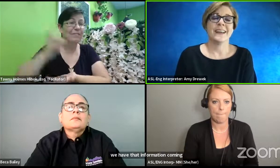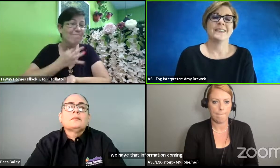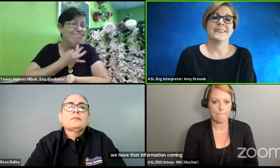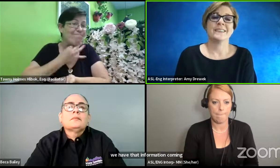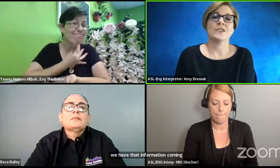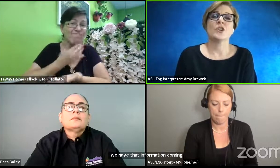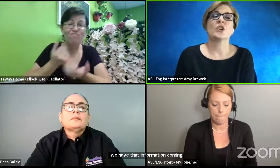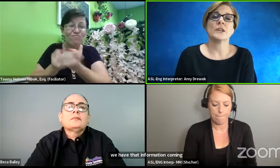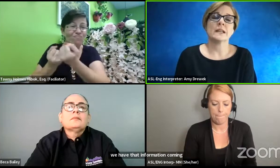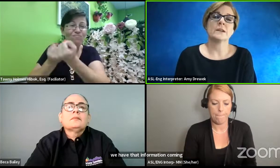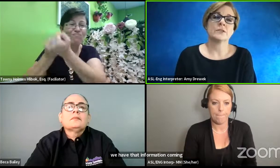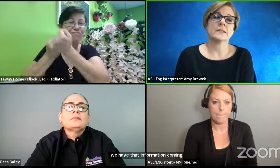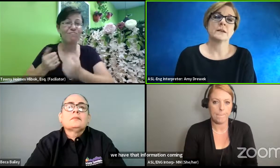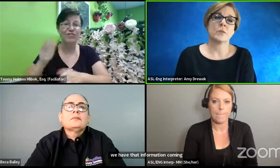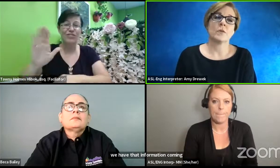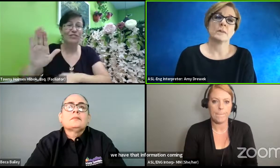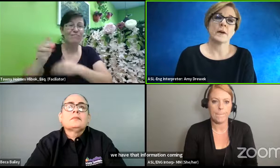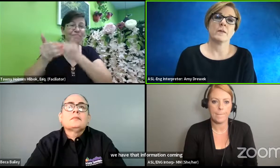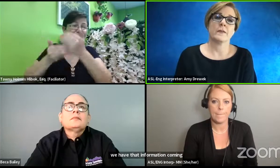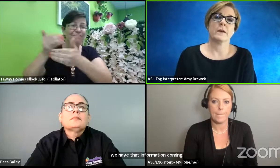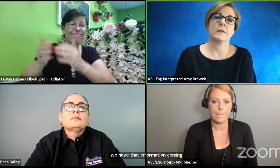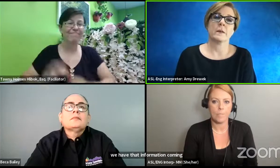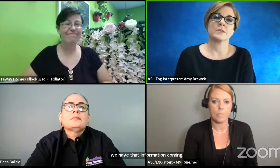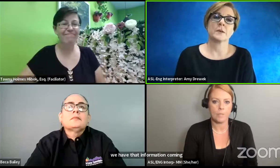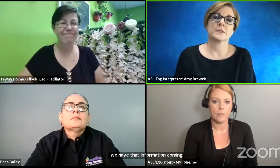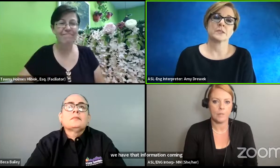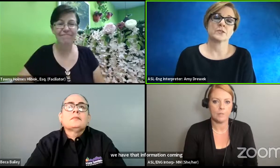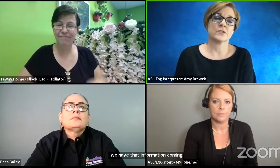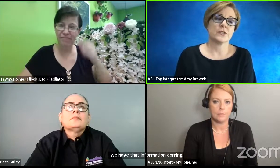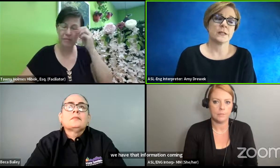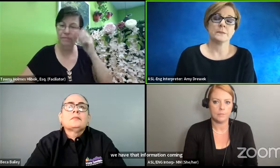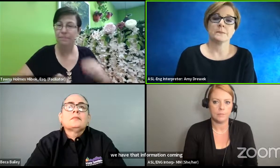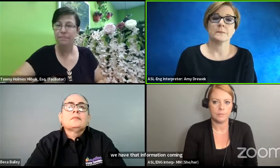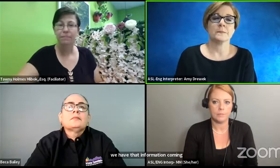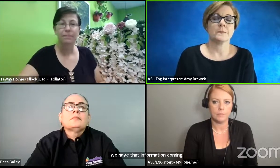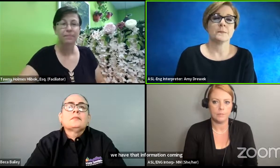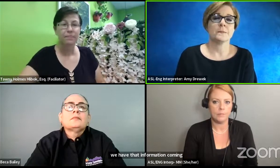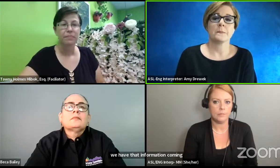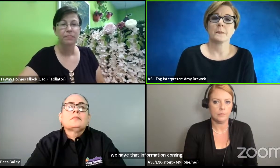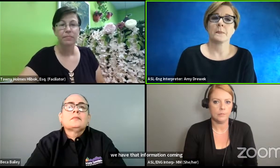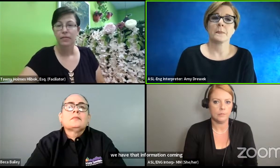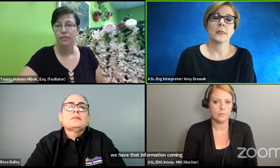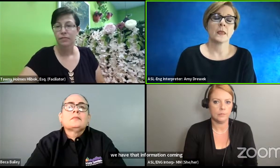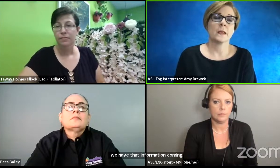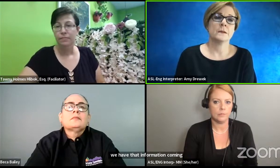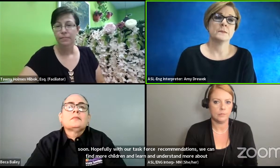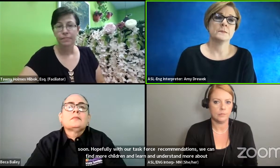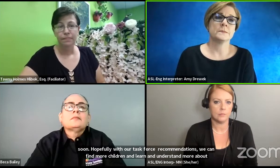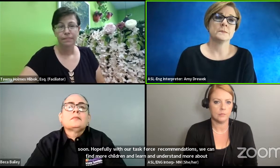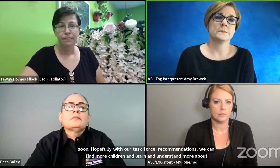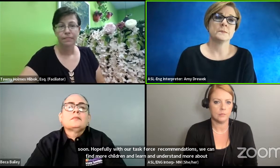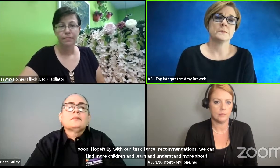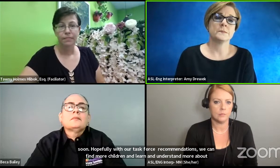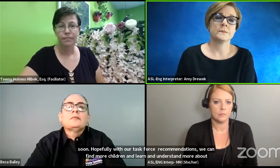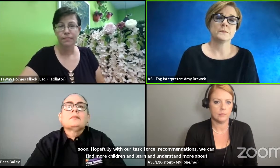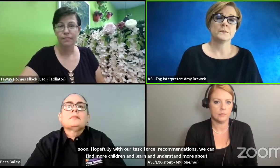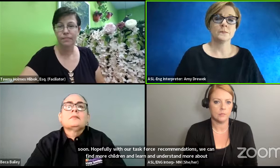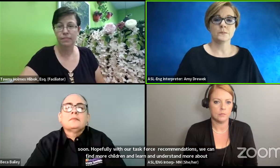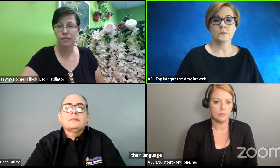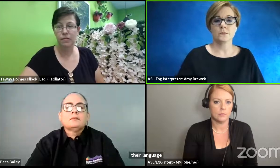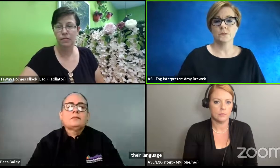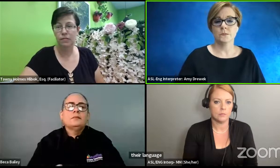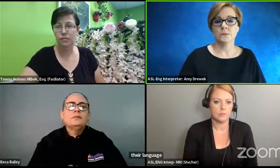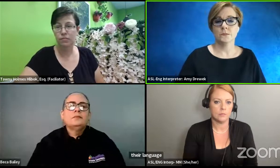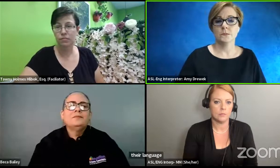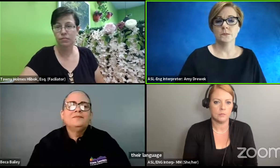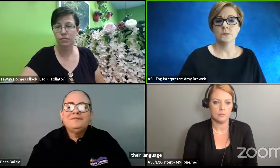children and learn and understand more about their language acquisition journey.